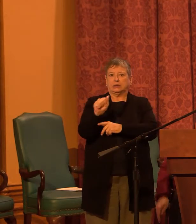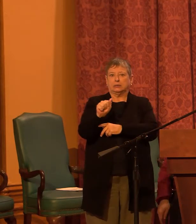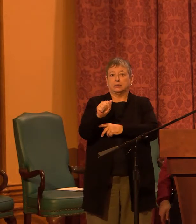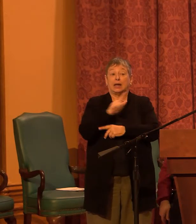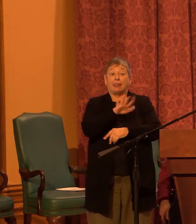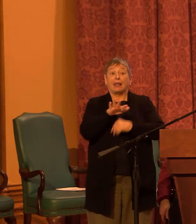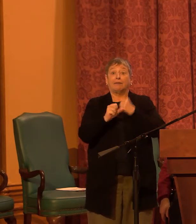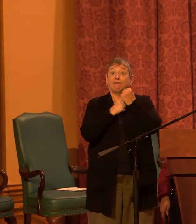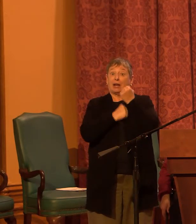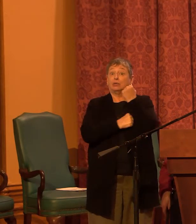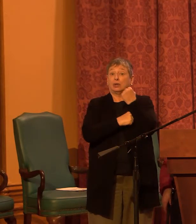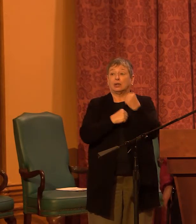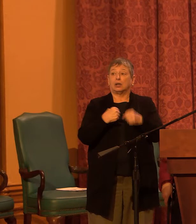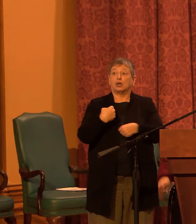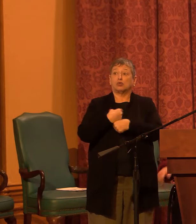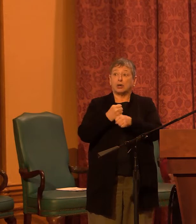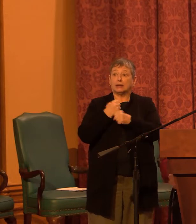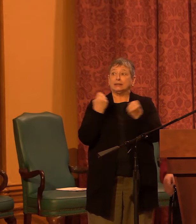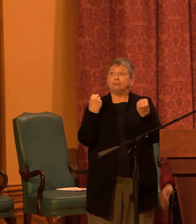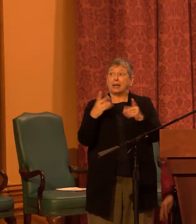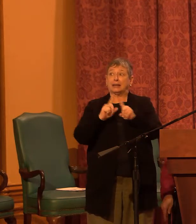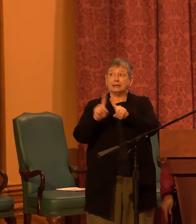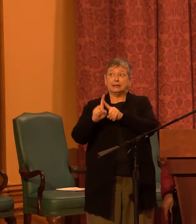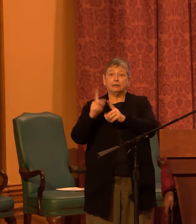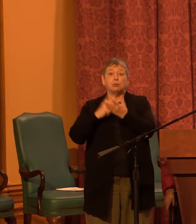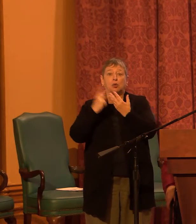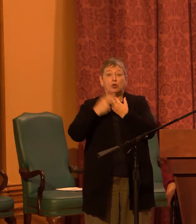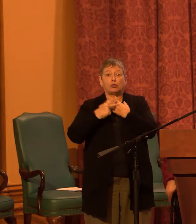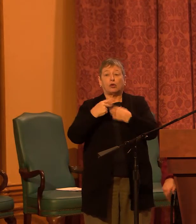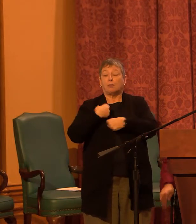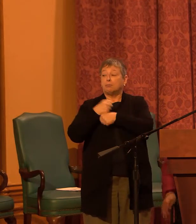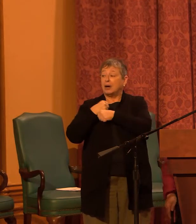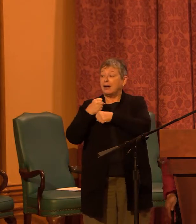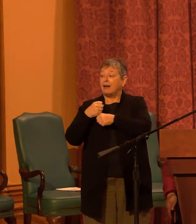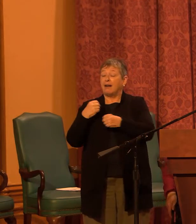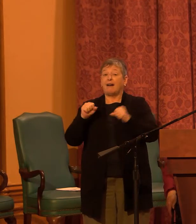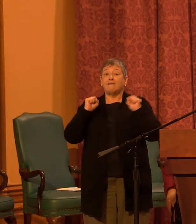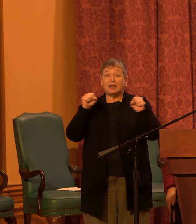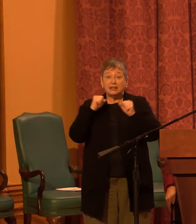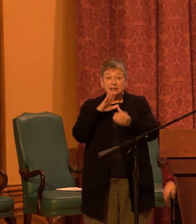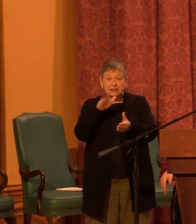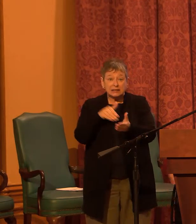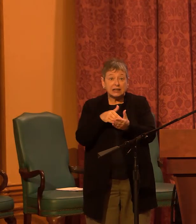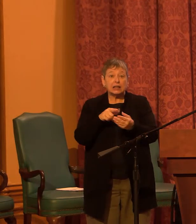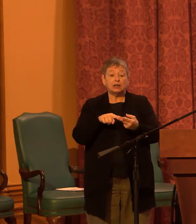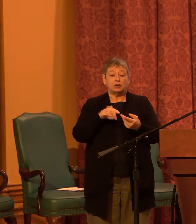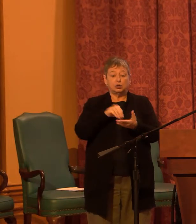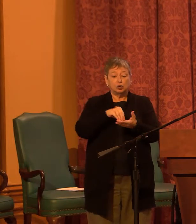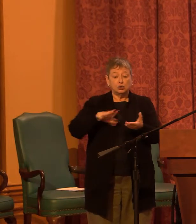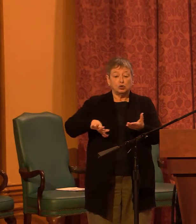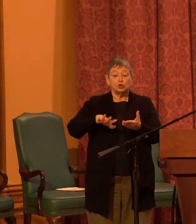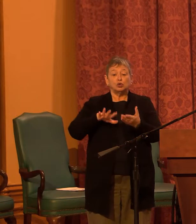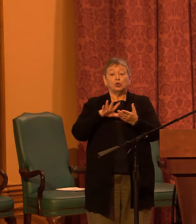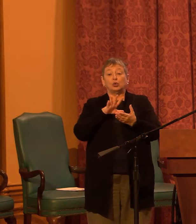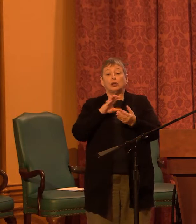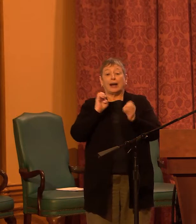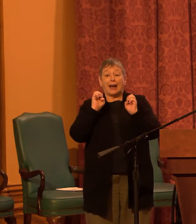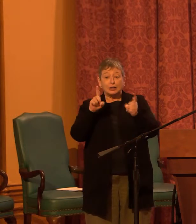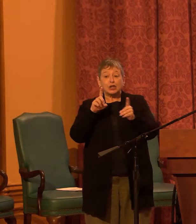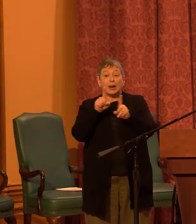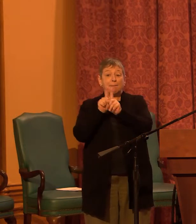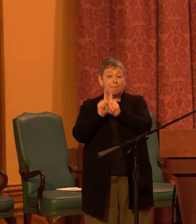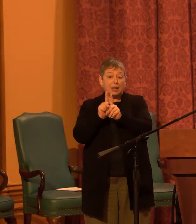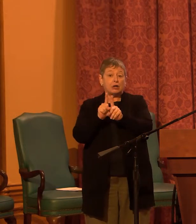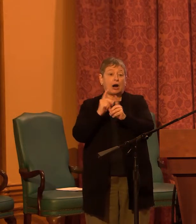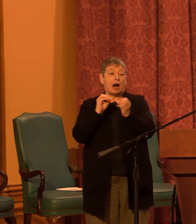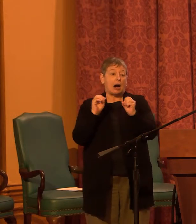multiple programs, including a fitness center, providing mental health and wellness support, student education and mentorship opportunities, and